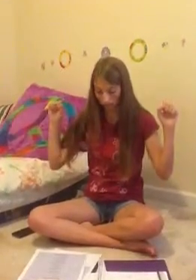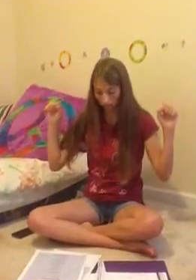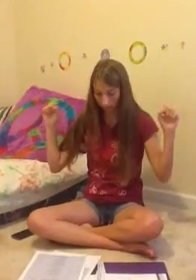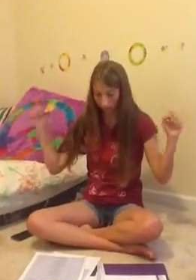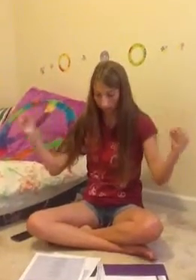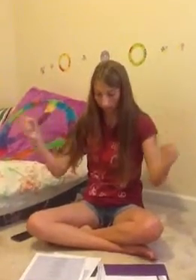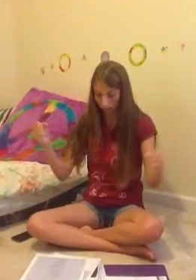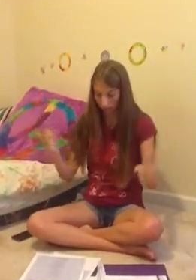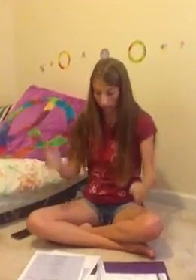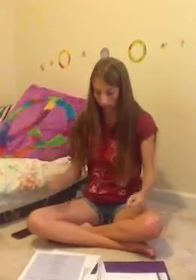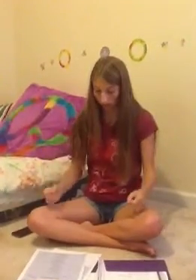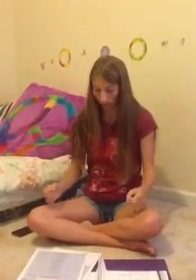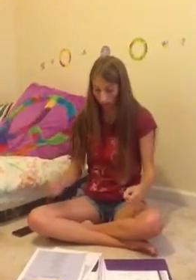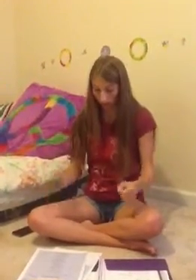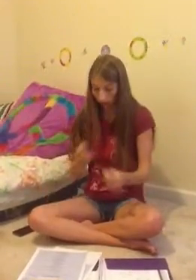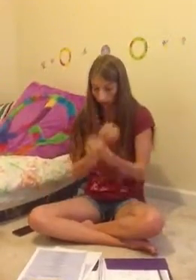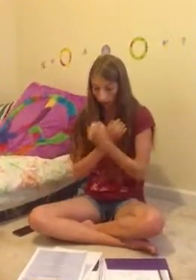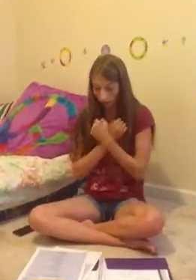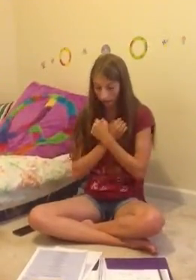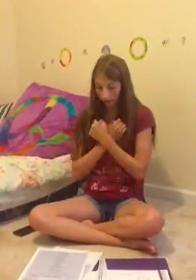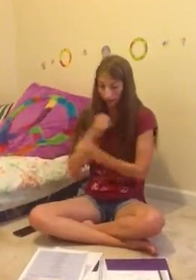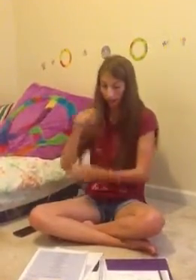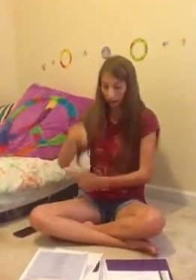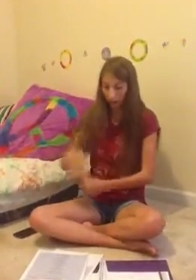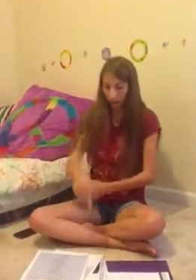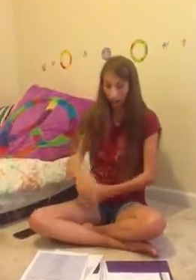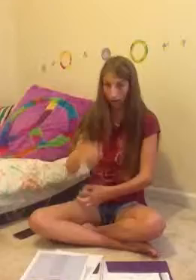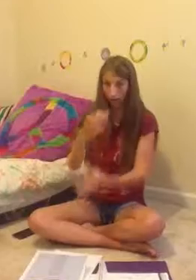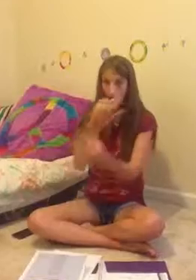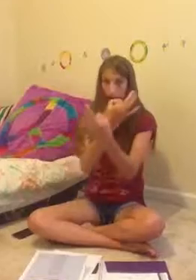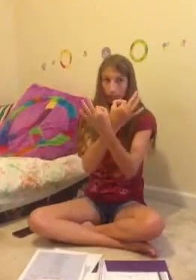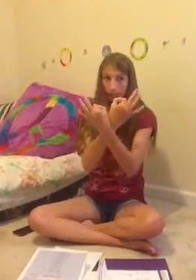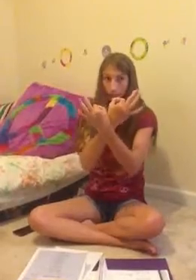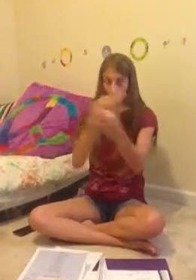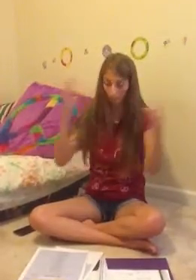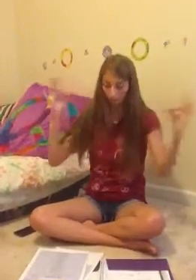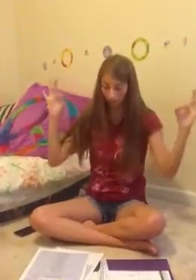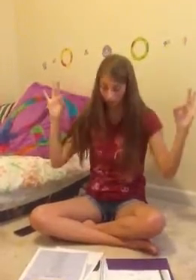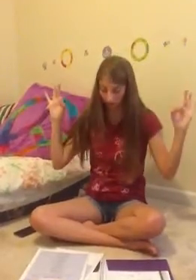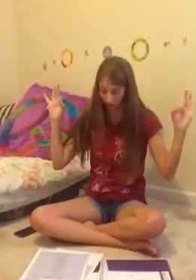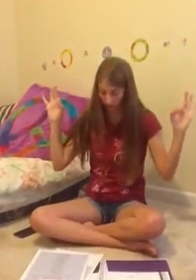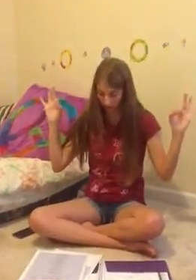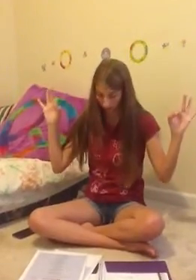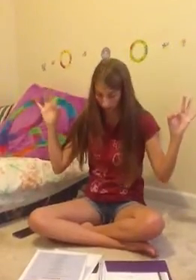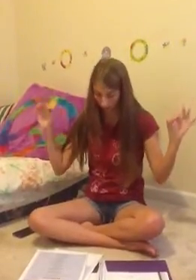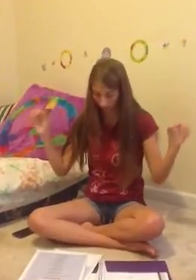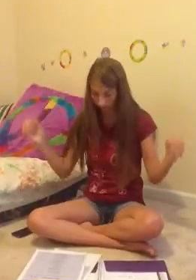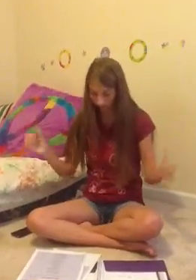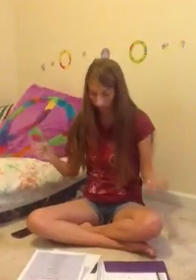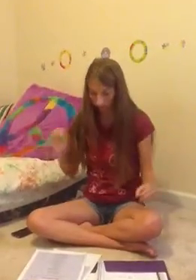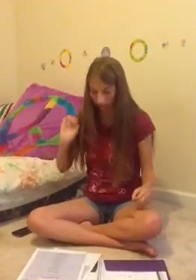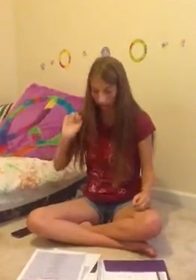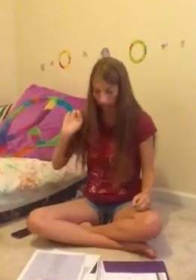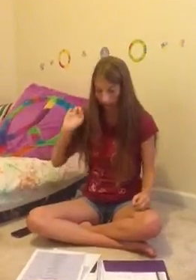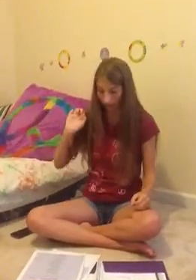Then Love Came Down and Set Me Free. Then